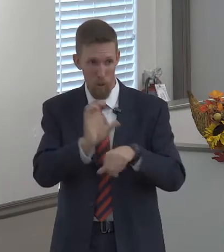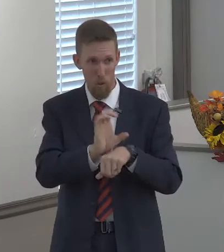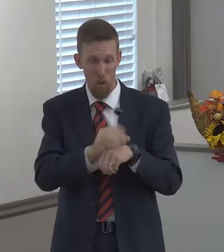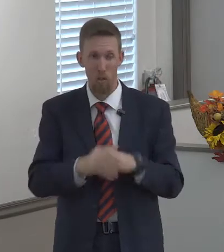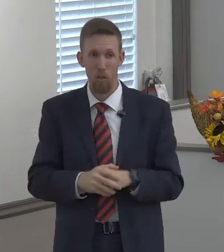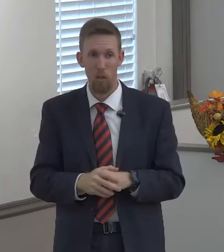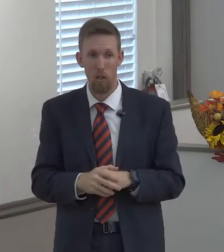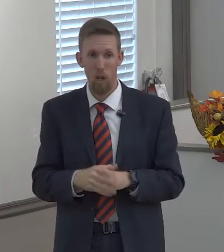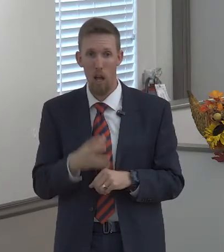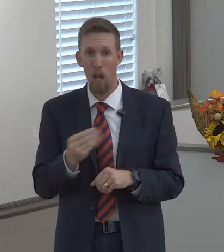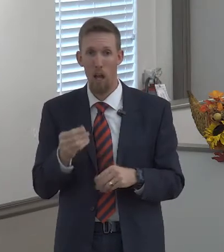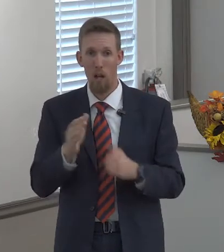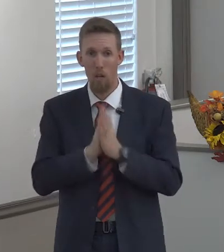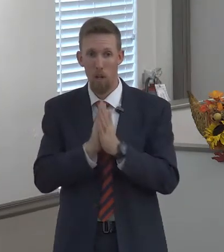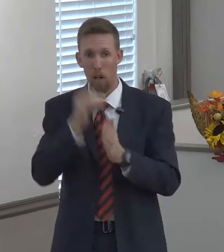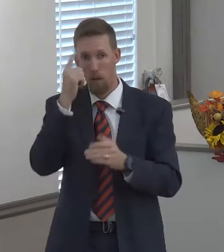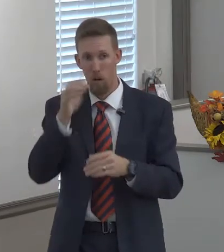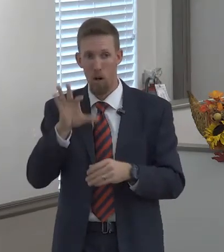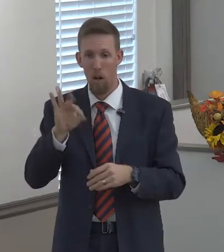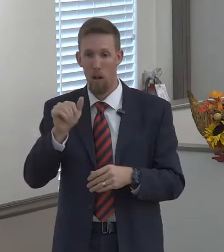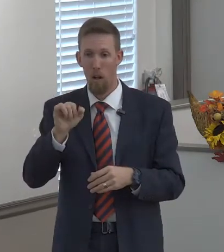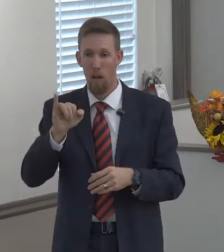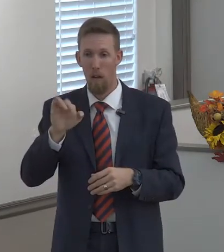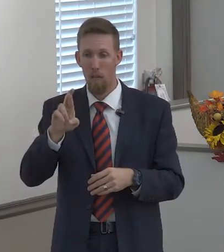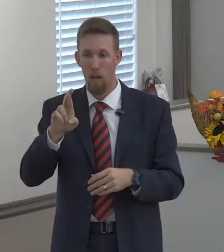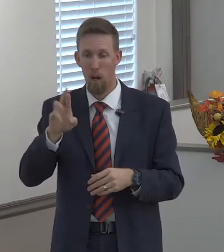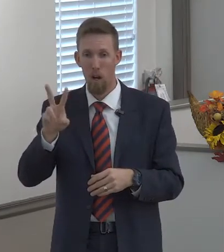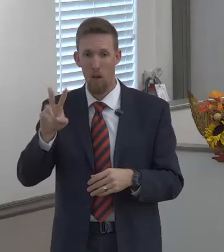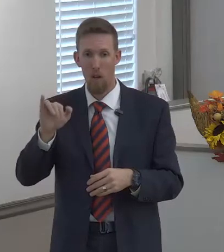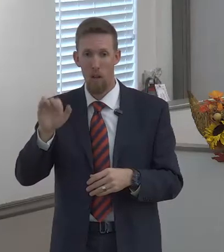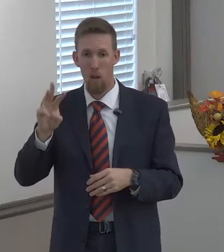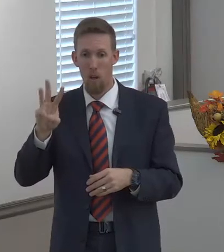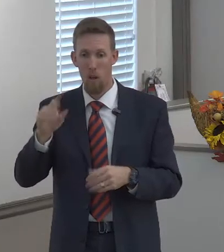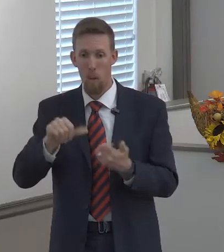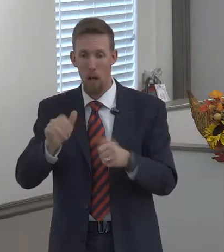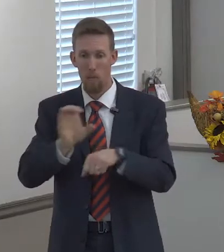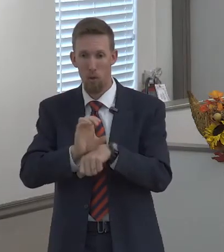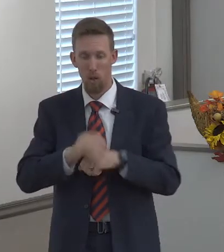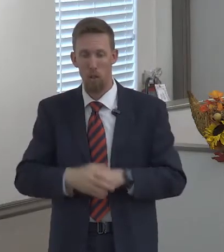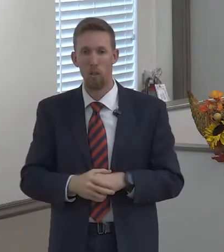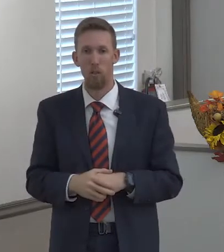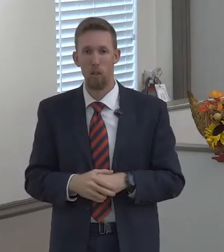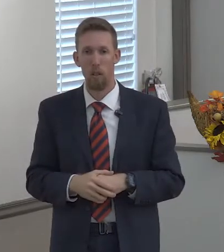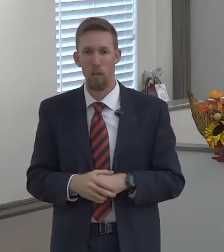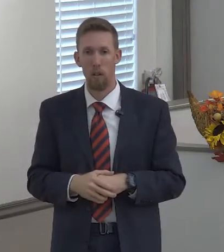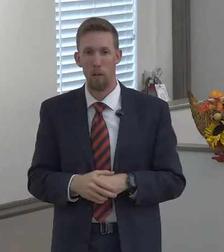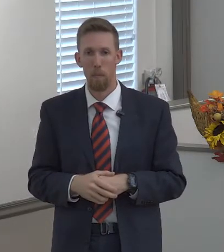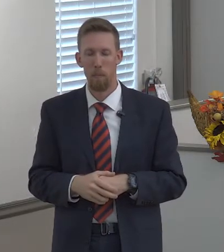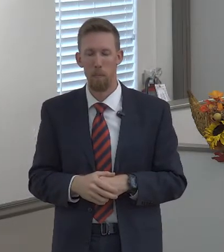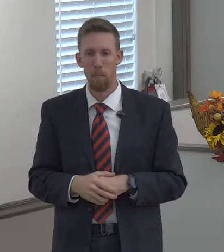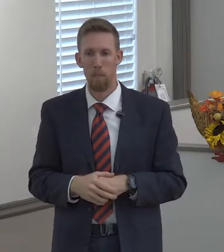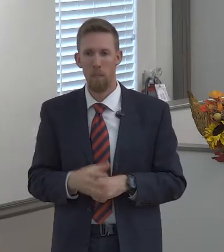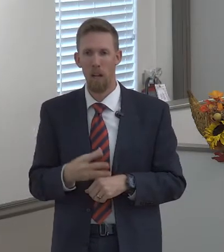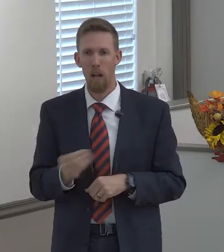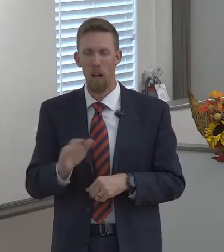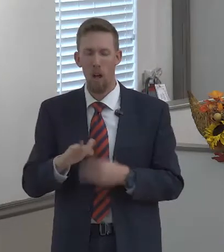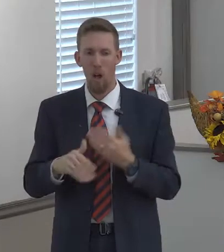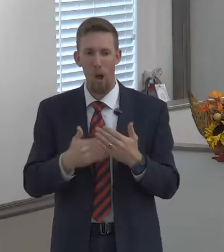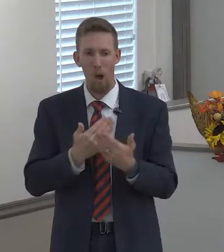and for the growth of the church, and for our son-in-law and daughter. And we pray specifically for every